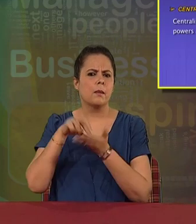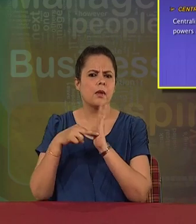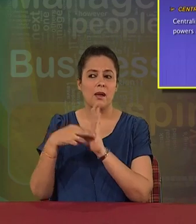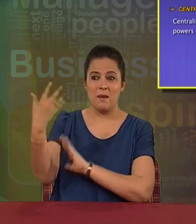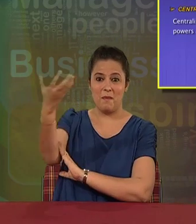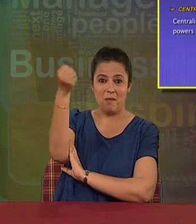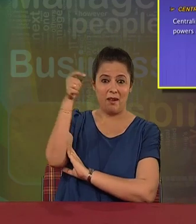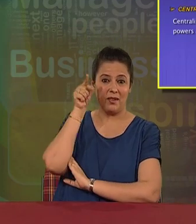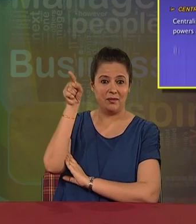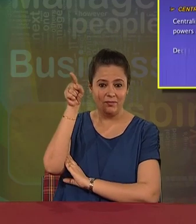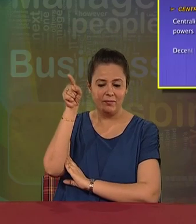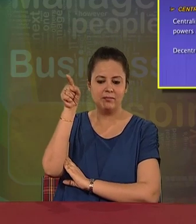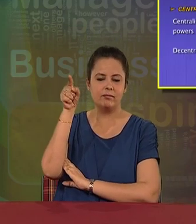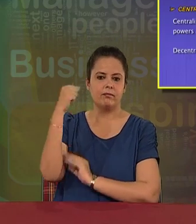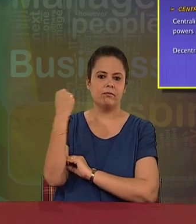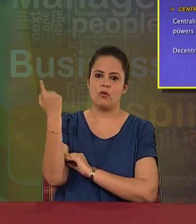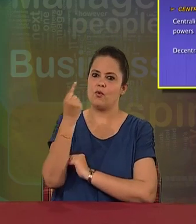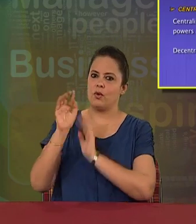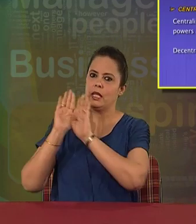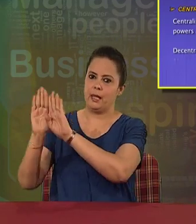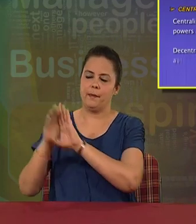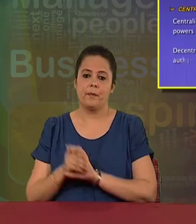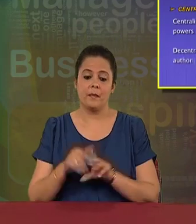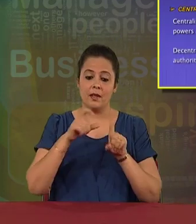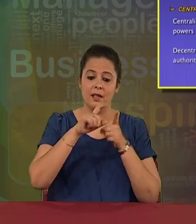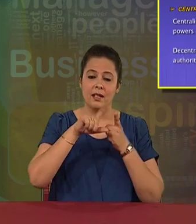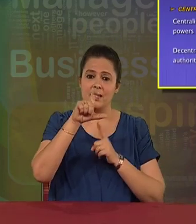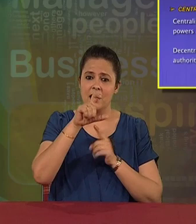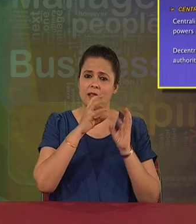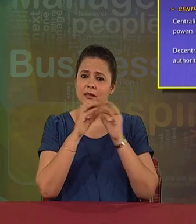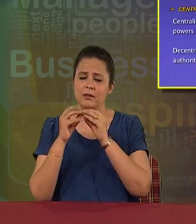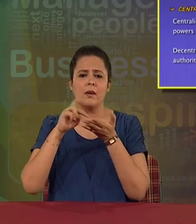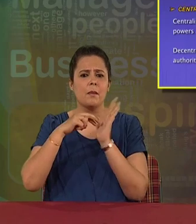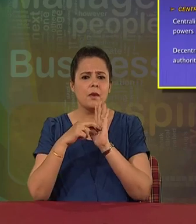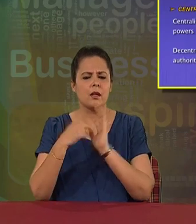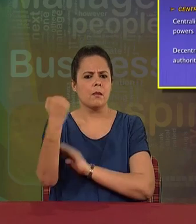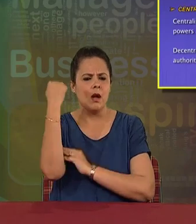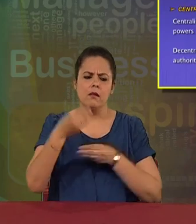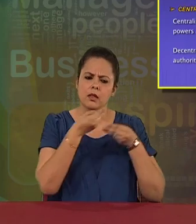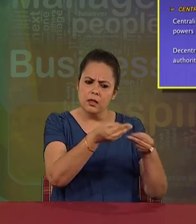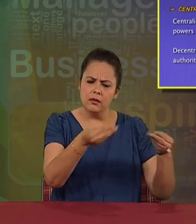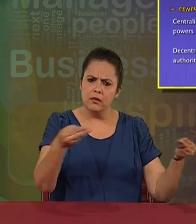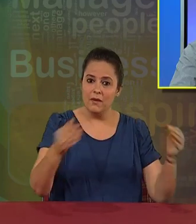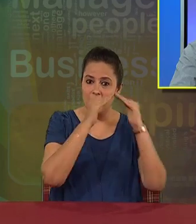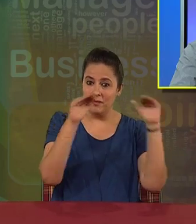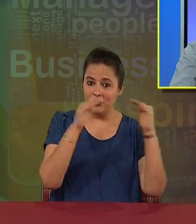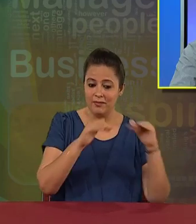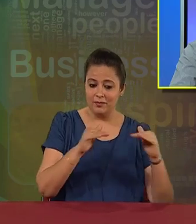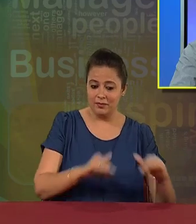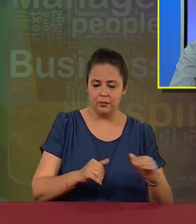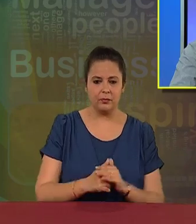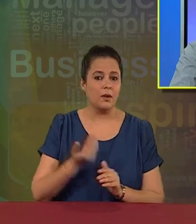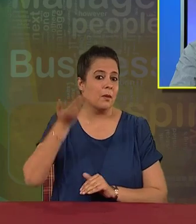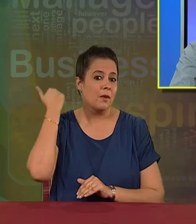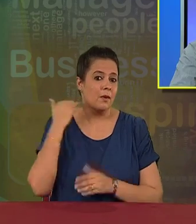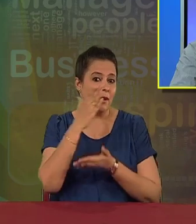management, whereas decentralization means giving the authority to all the levels of the management. In our first